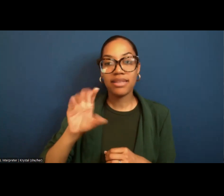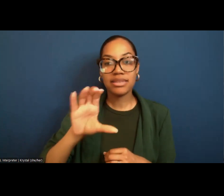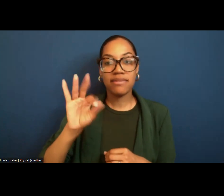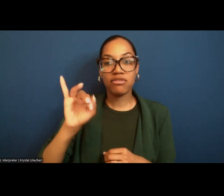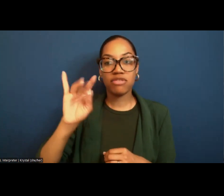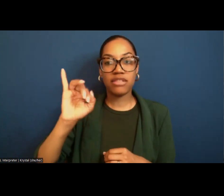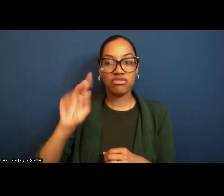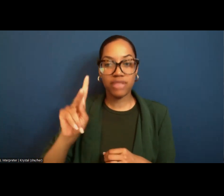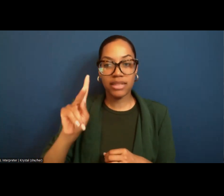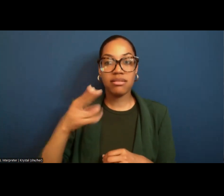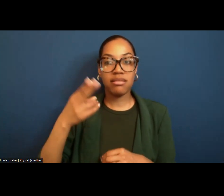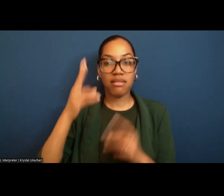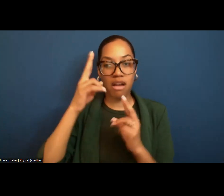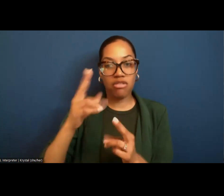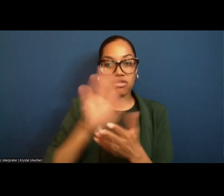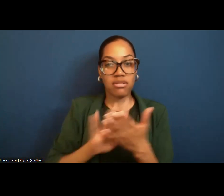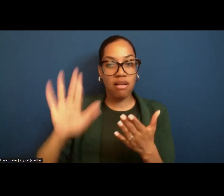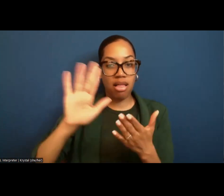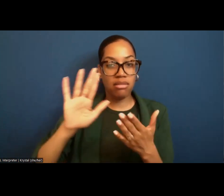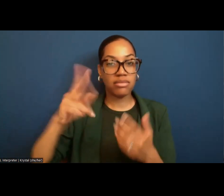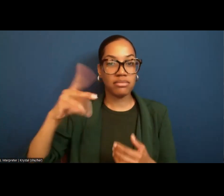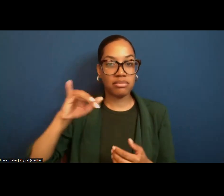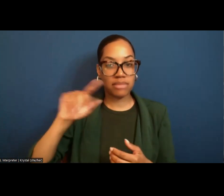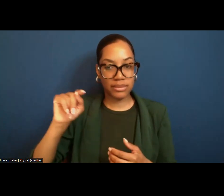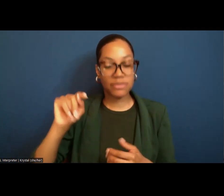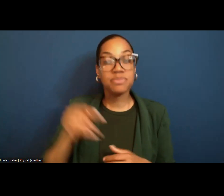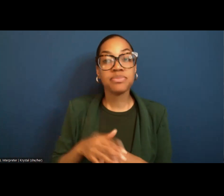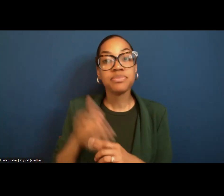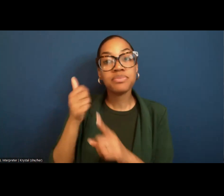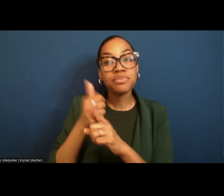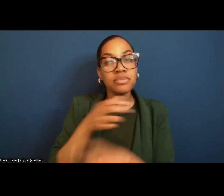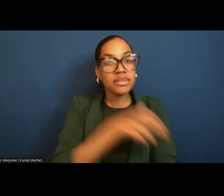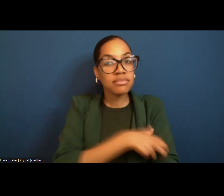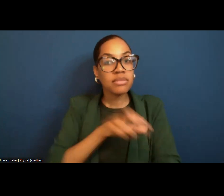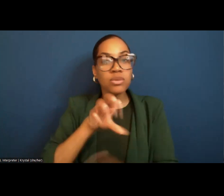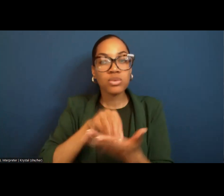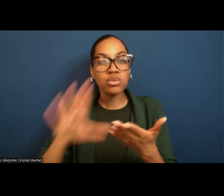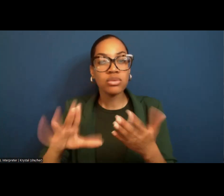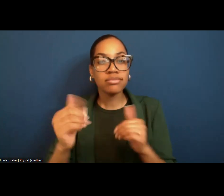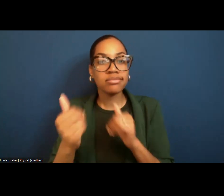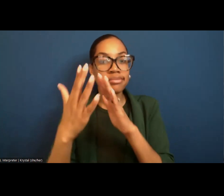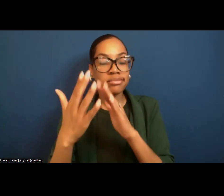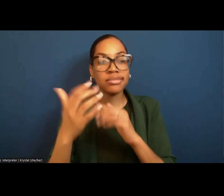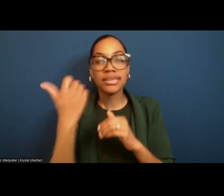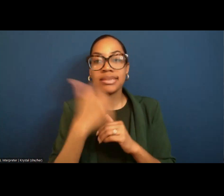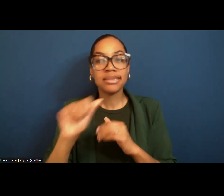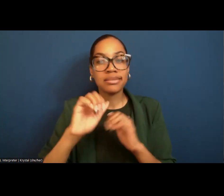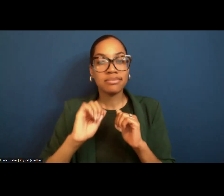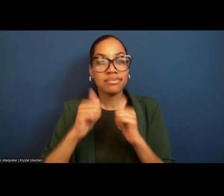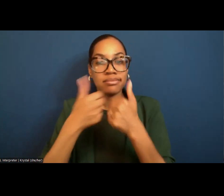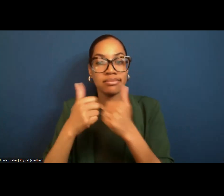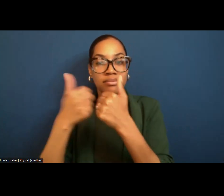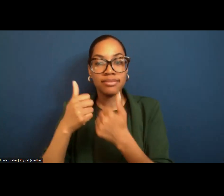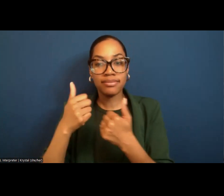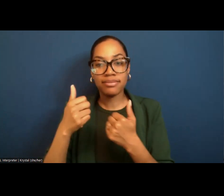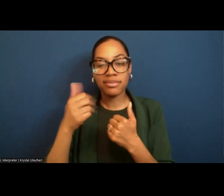on using structured cognitive behavioral training to challenge and change social biases and